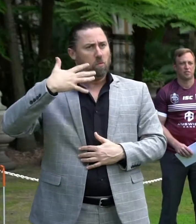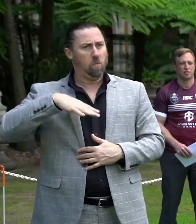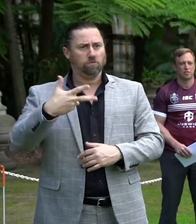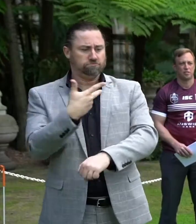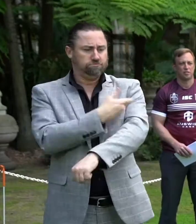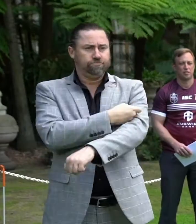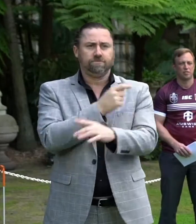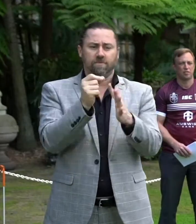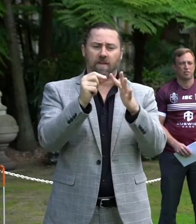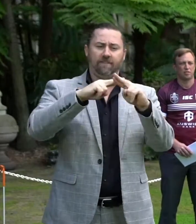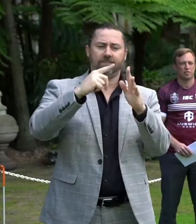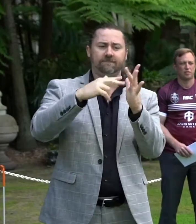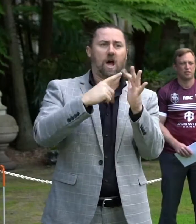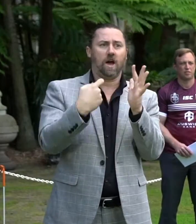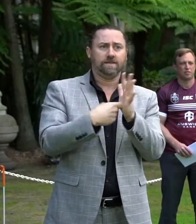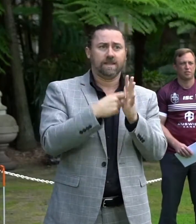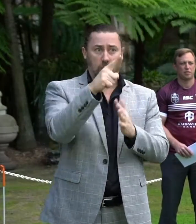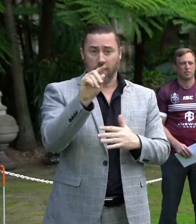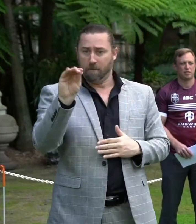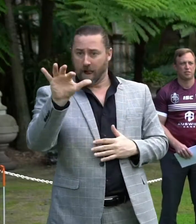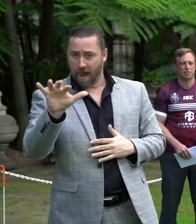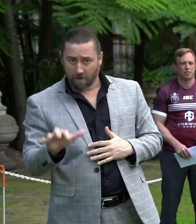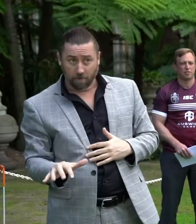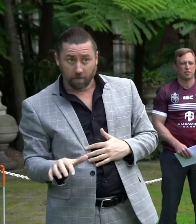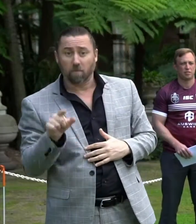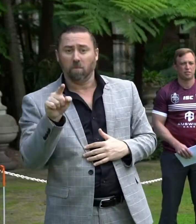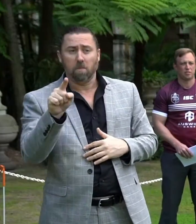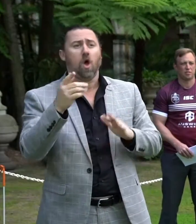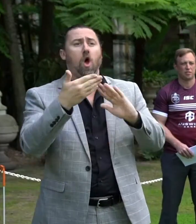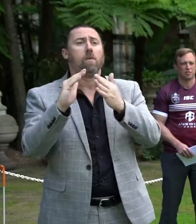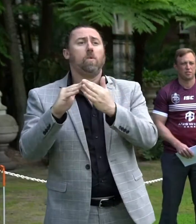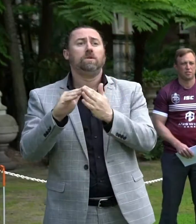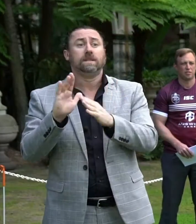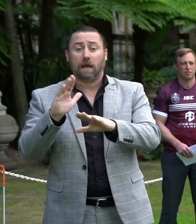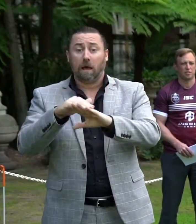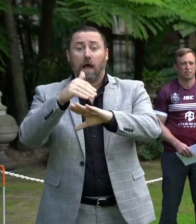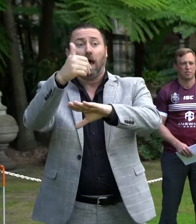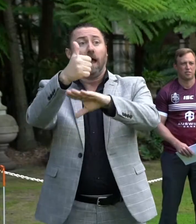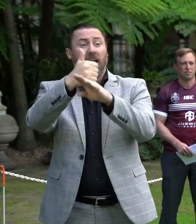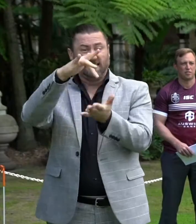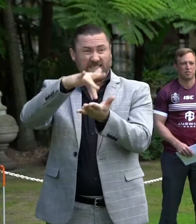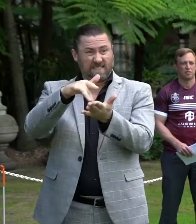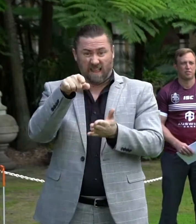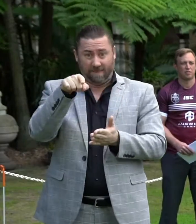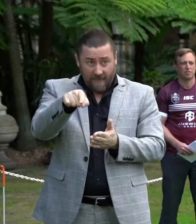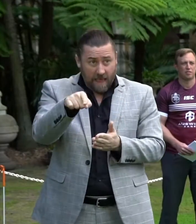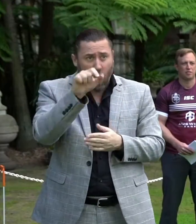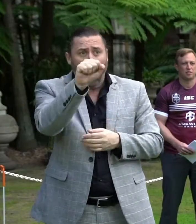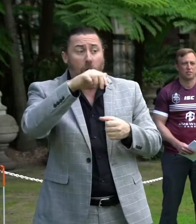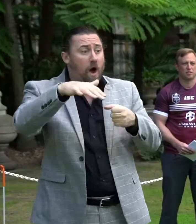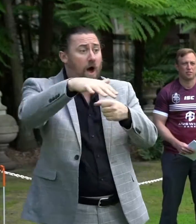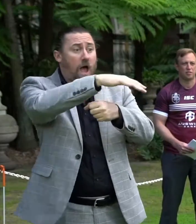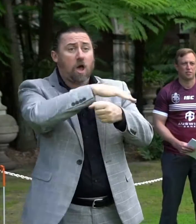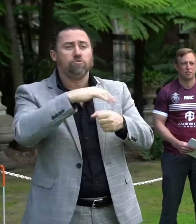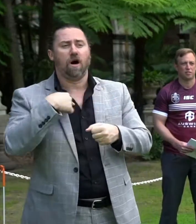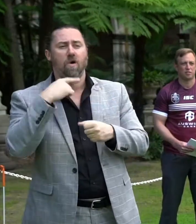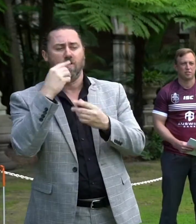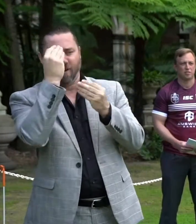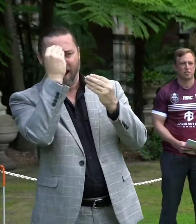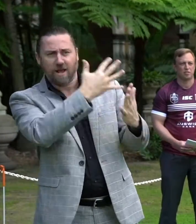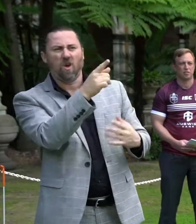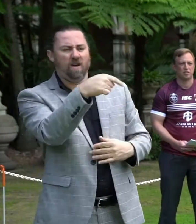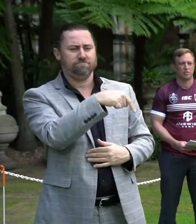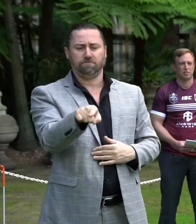vaccine so that we can contact you when a community hub in your local area opens up. I also want